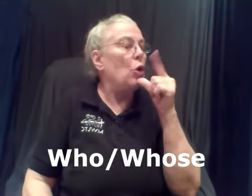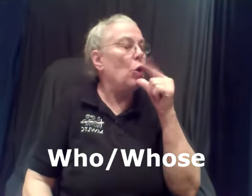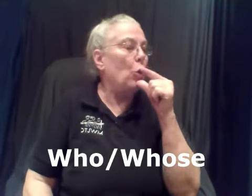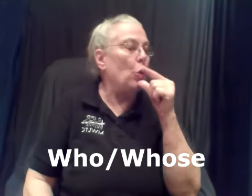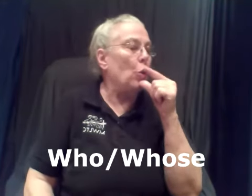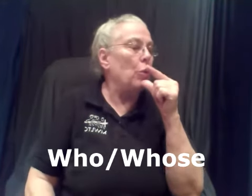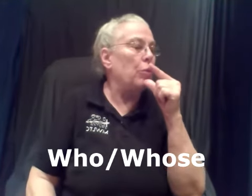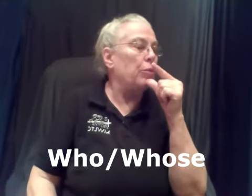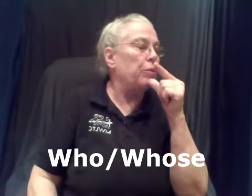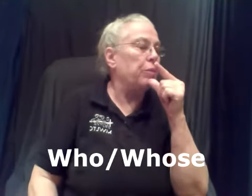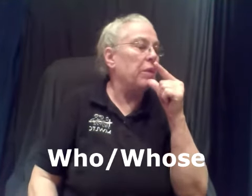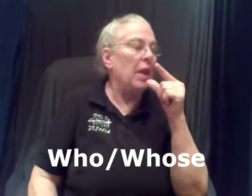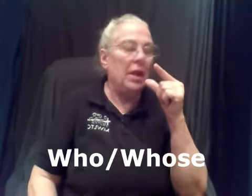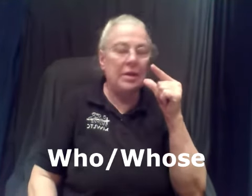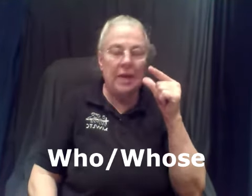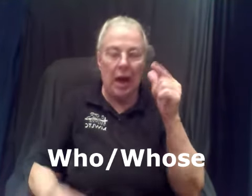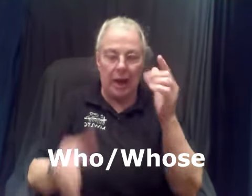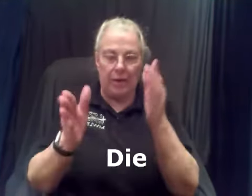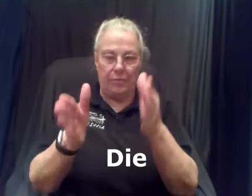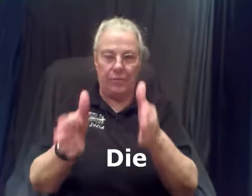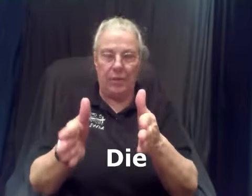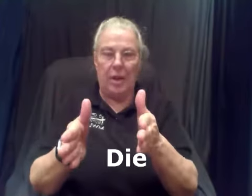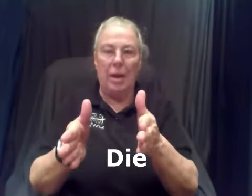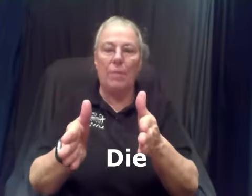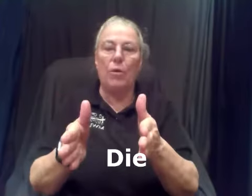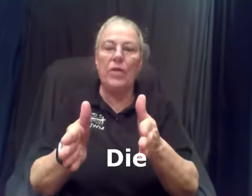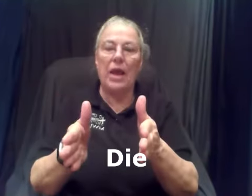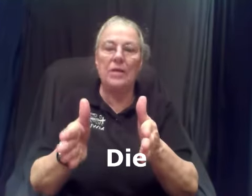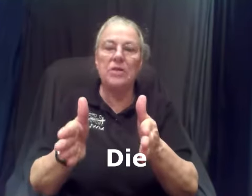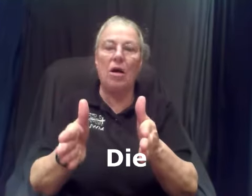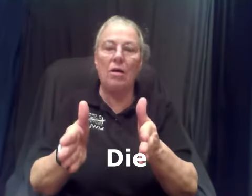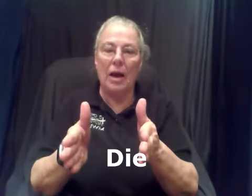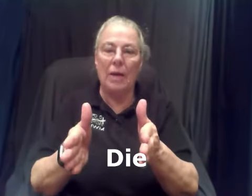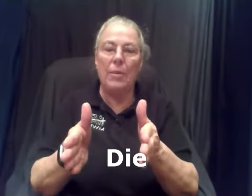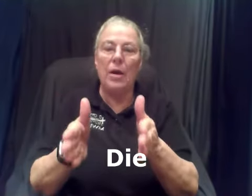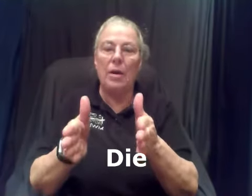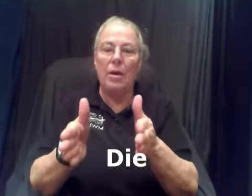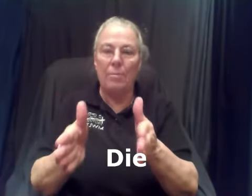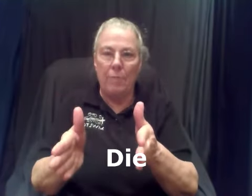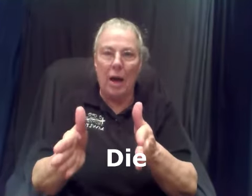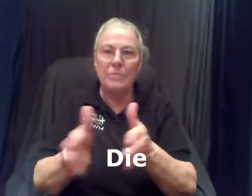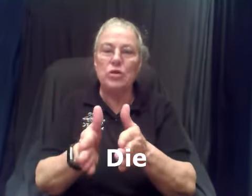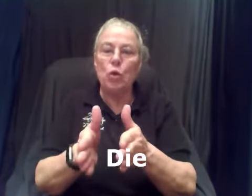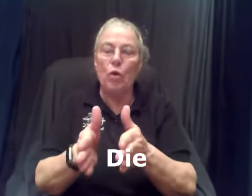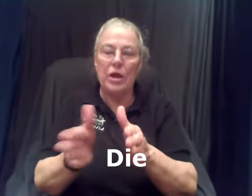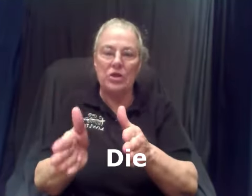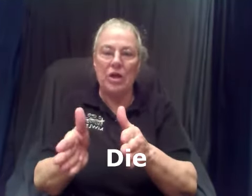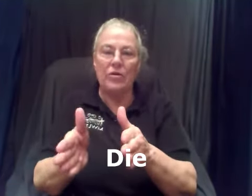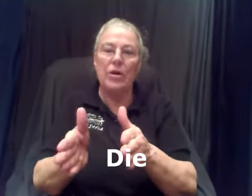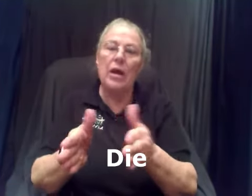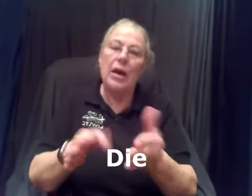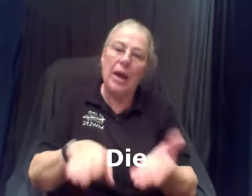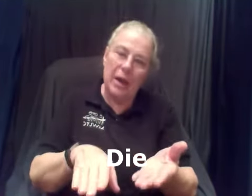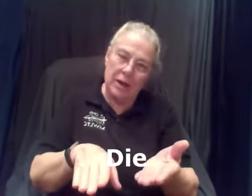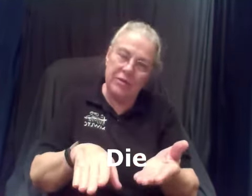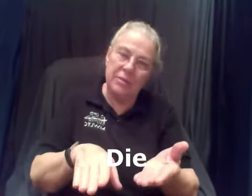Who? Died. Both hands are up, palms toward each other, and let them keel